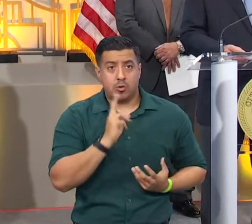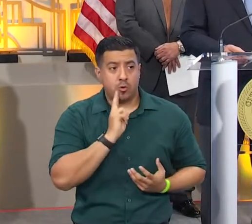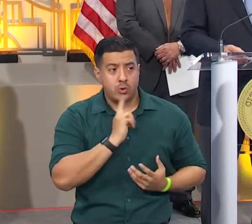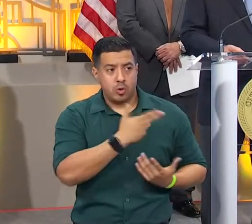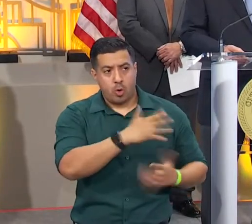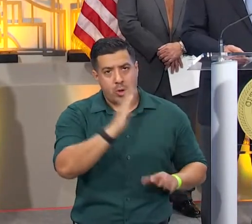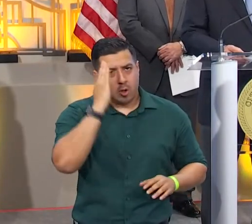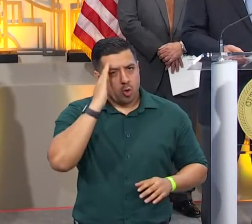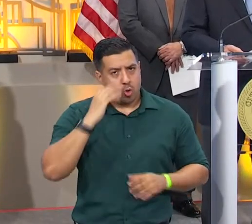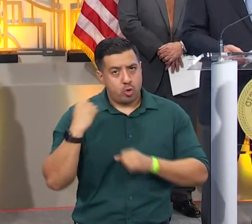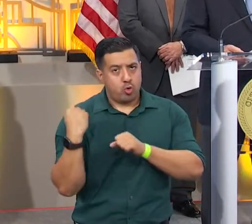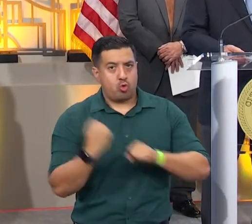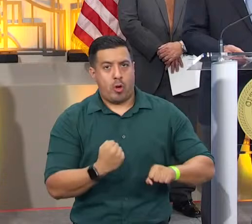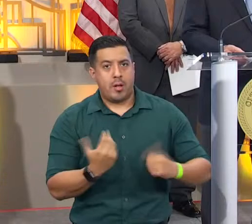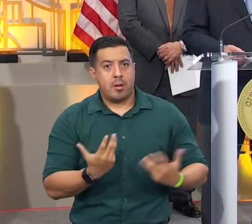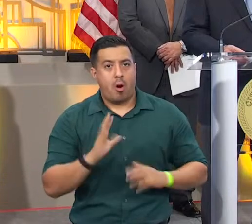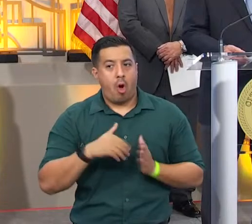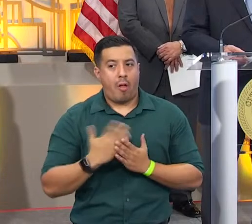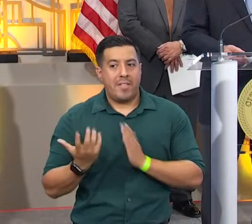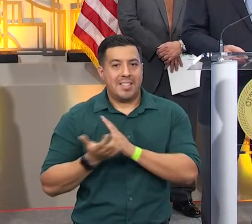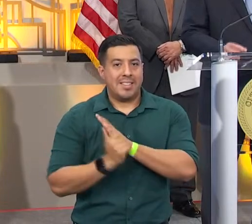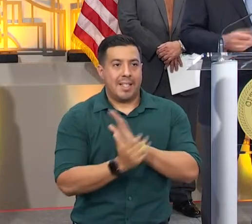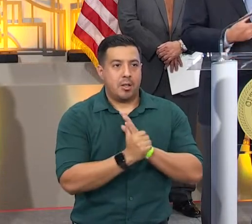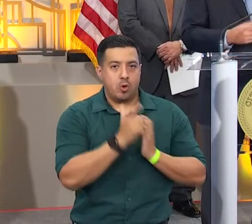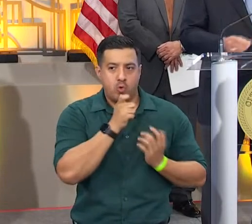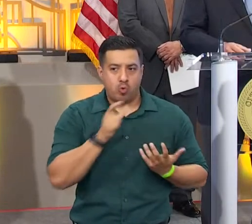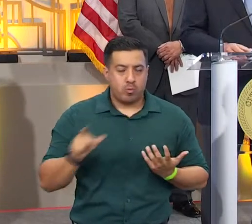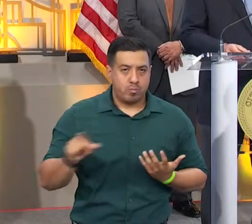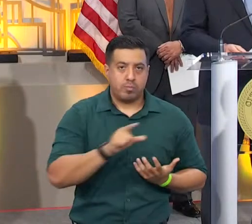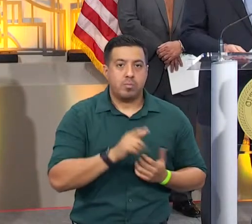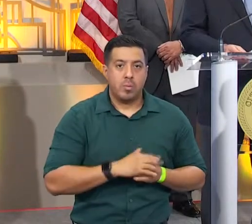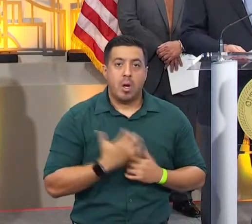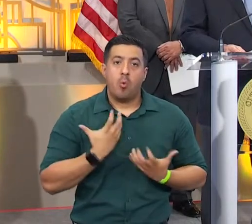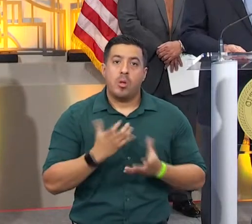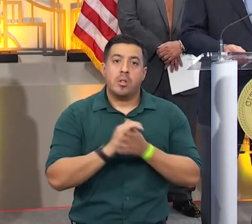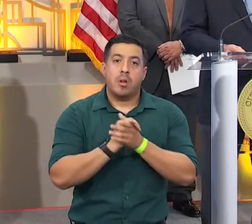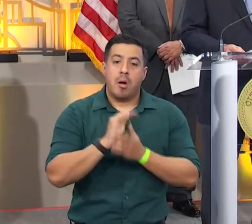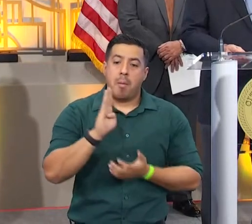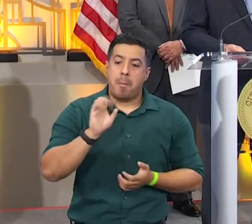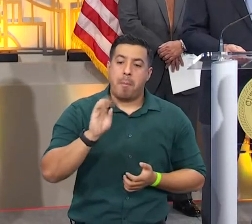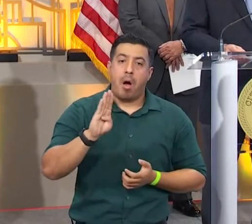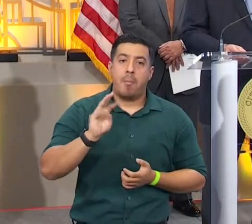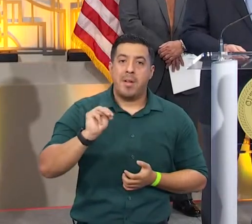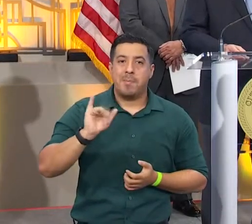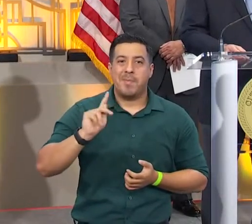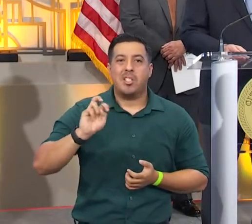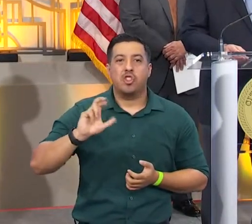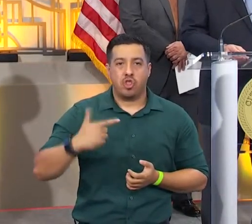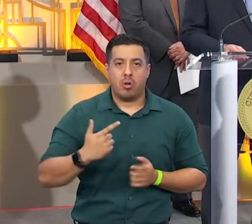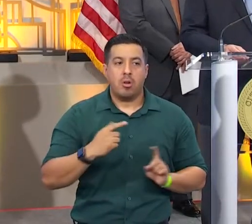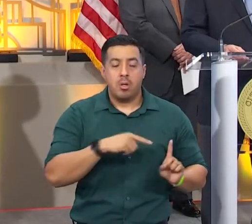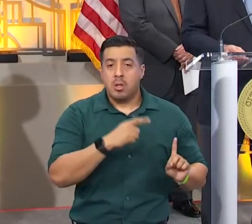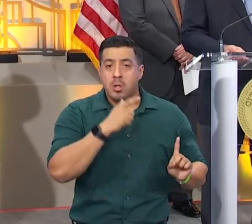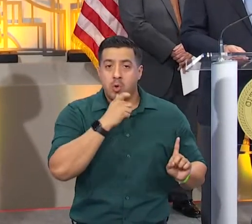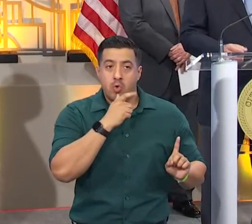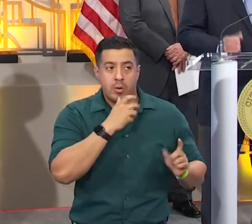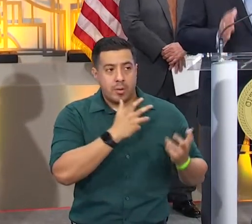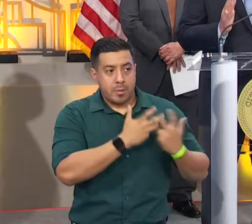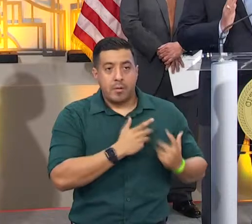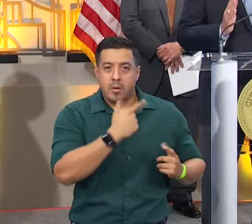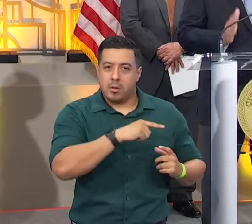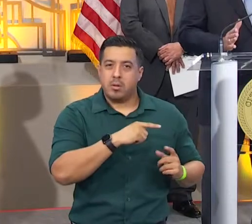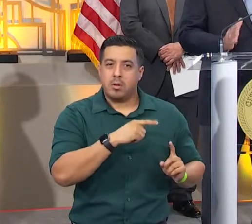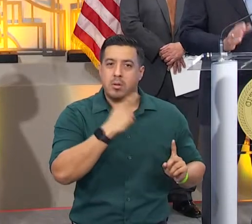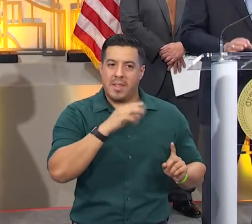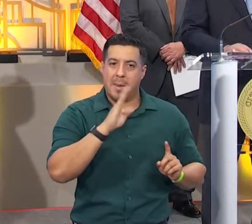the strength of Houston's talent base. I also want to congratulate Bob Mitchell of the Bay Area Houston Economic Partnership for being